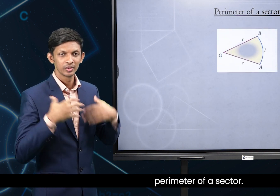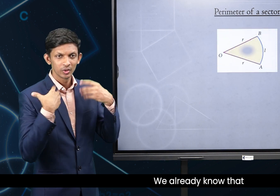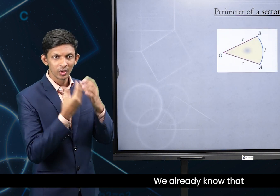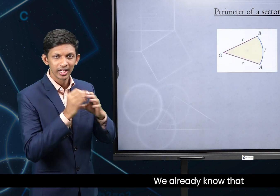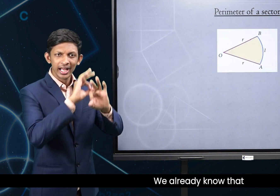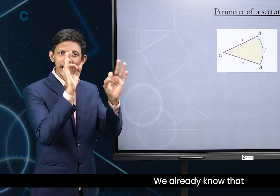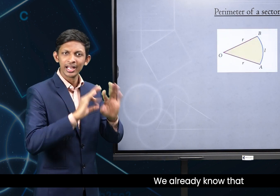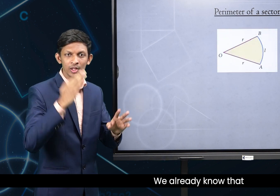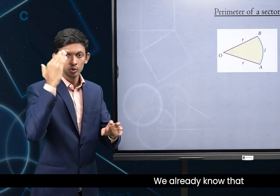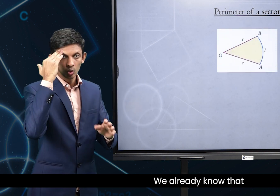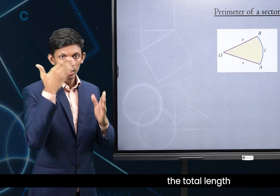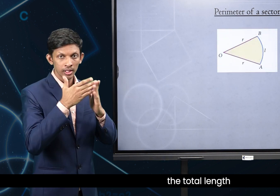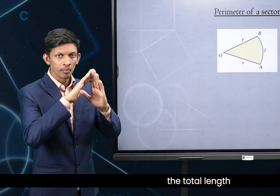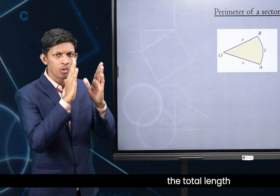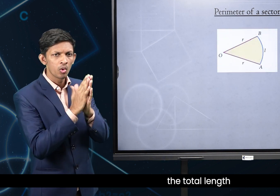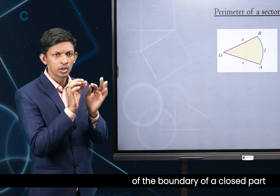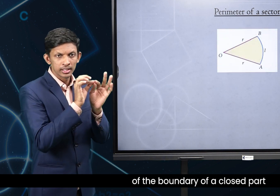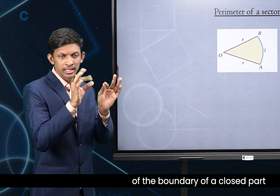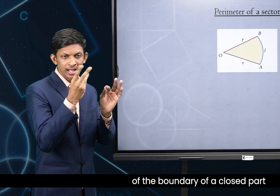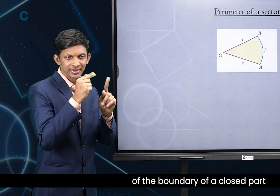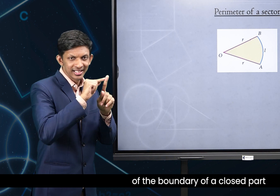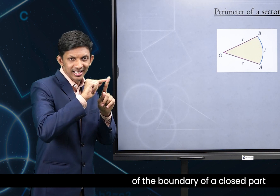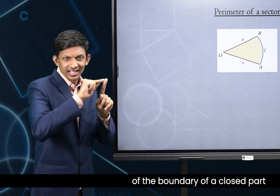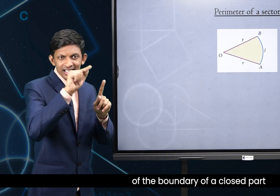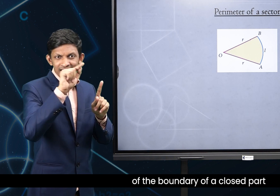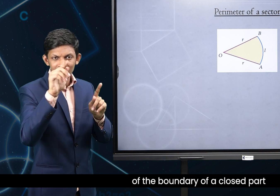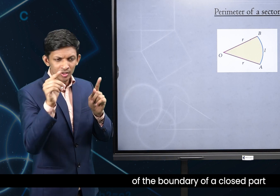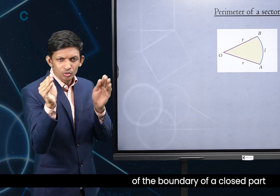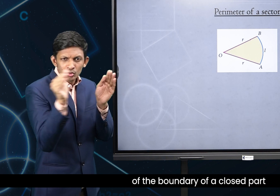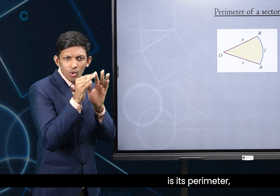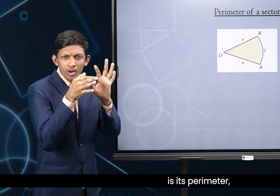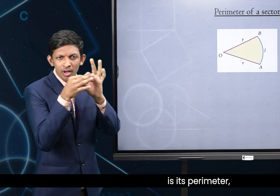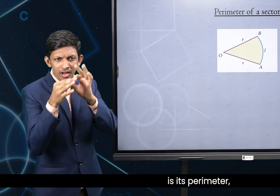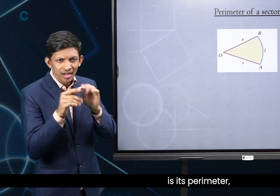We already know that the total length of the boundary of a closed part is its perimeter,